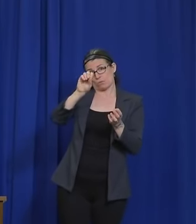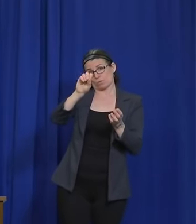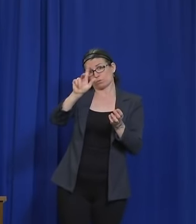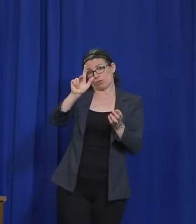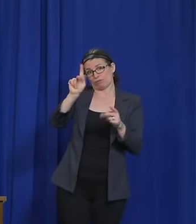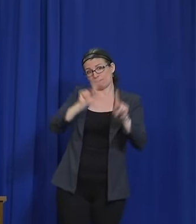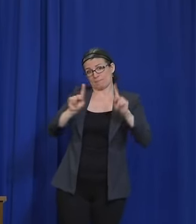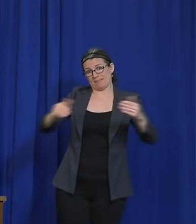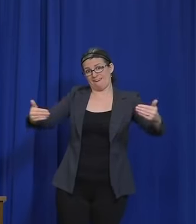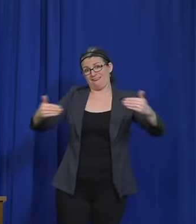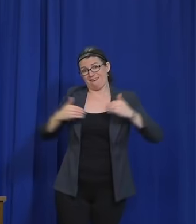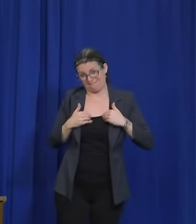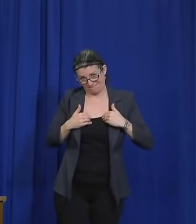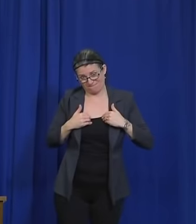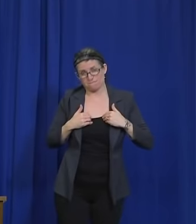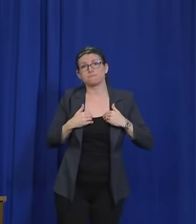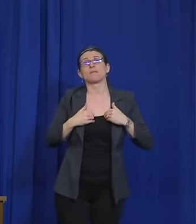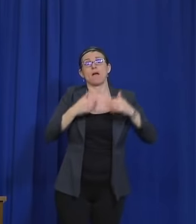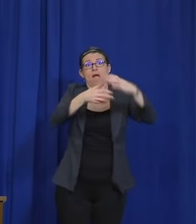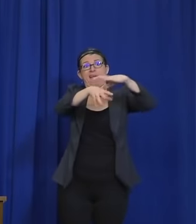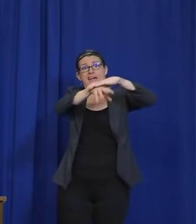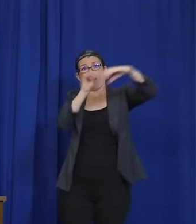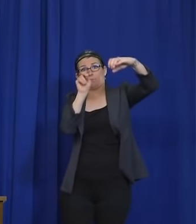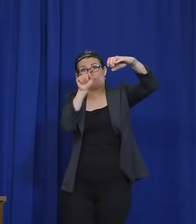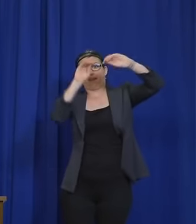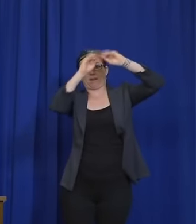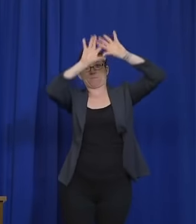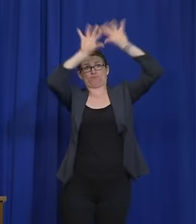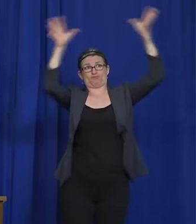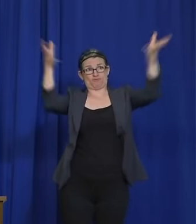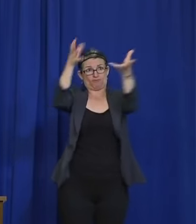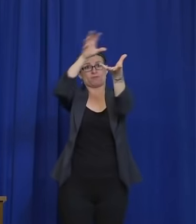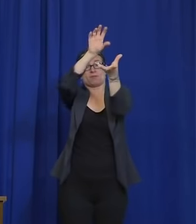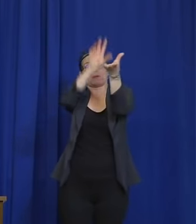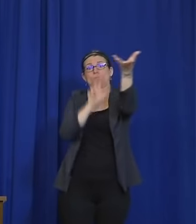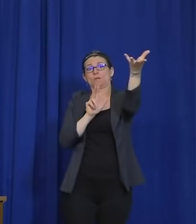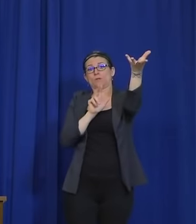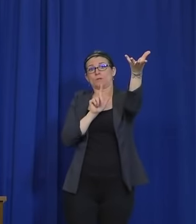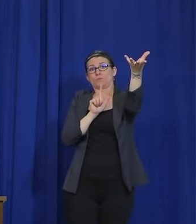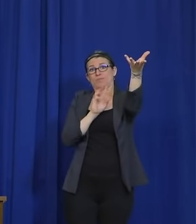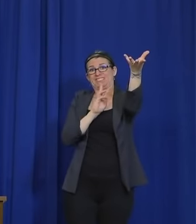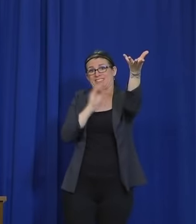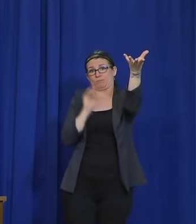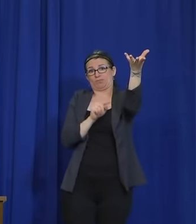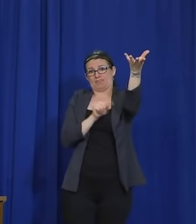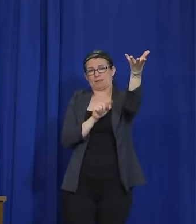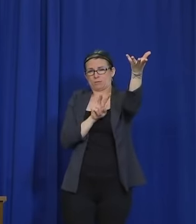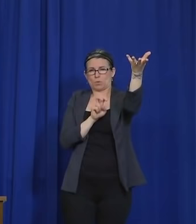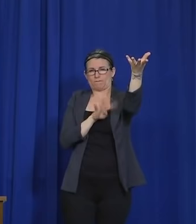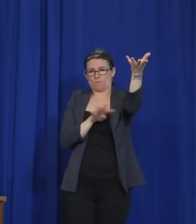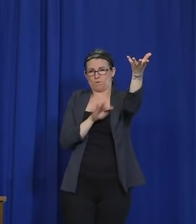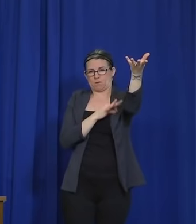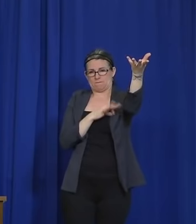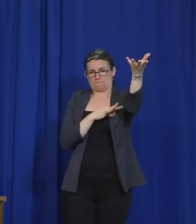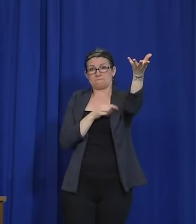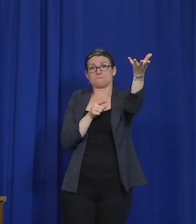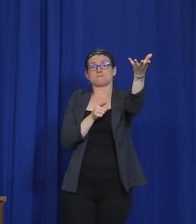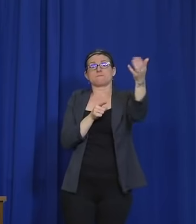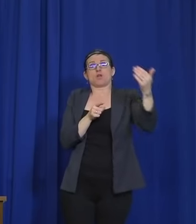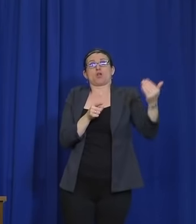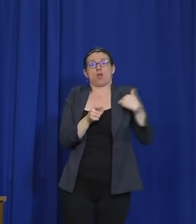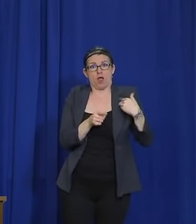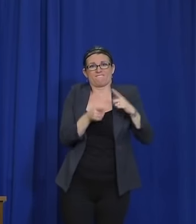care facilities in determining how we restart the economy. I think that was your question, something like that? Yes, it was.